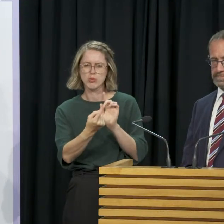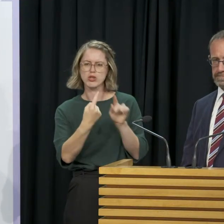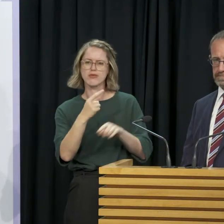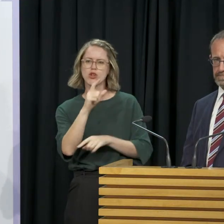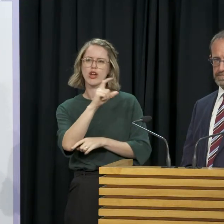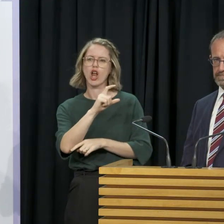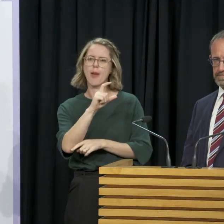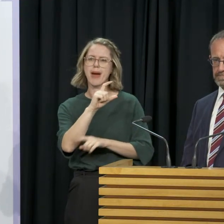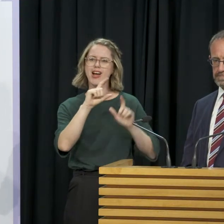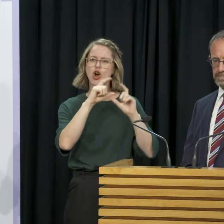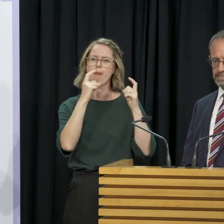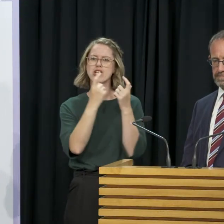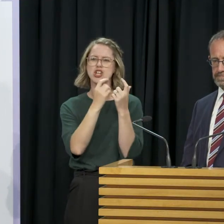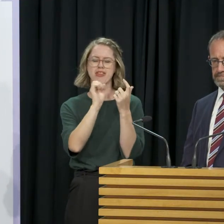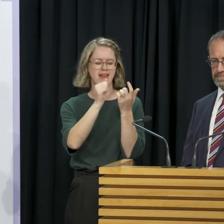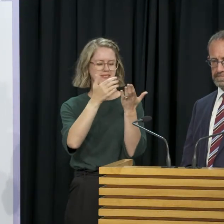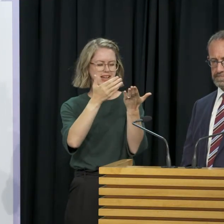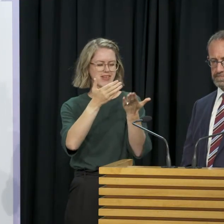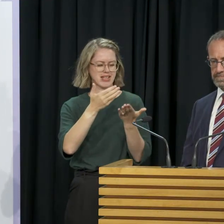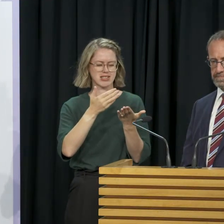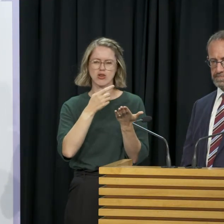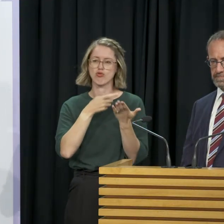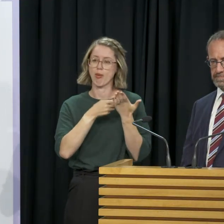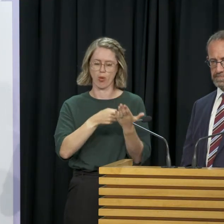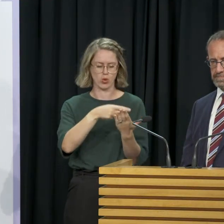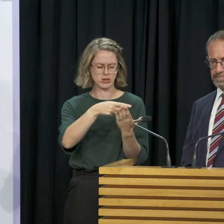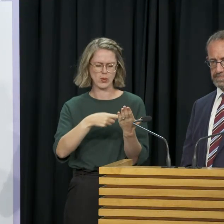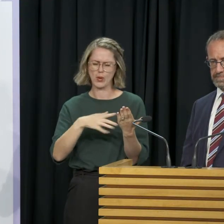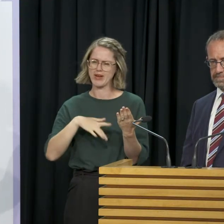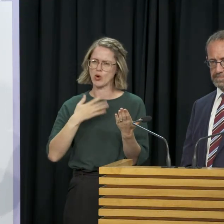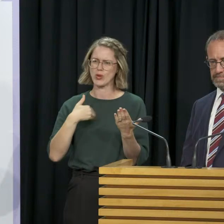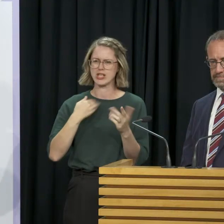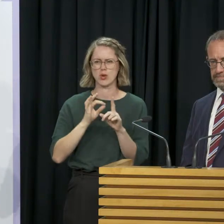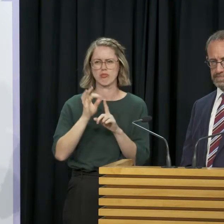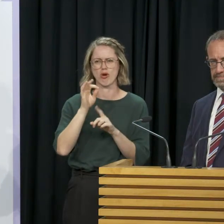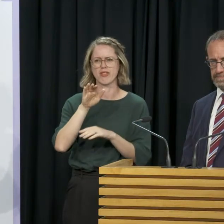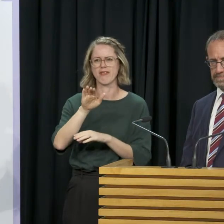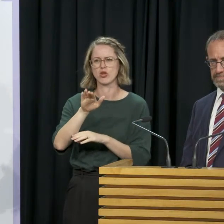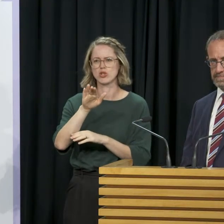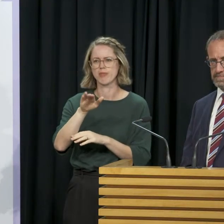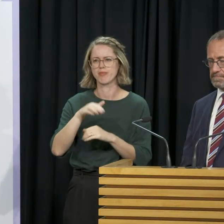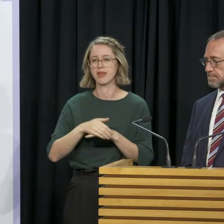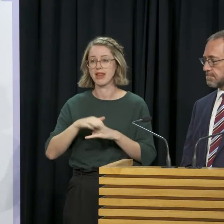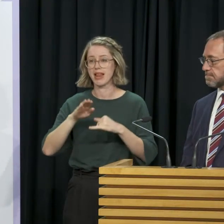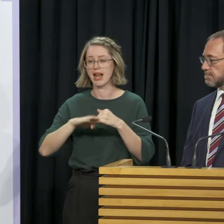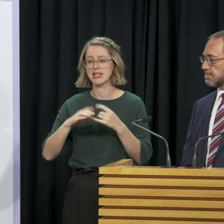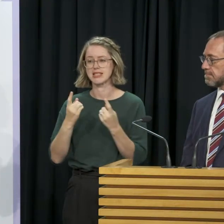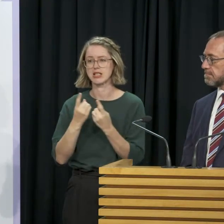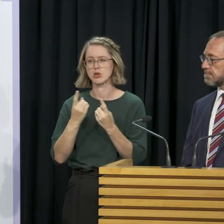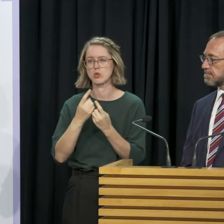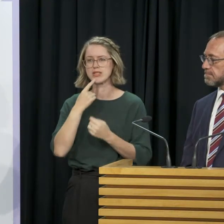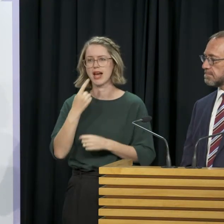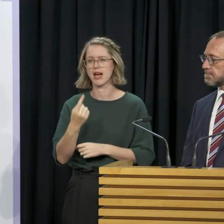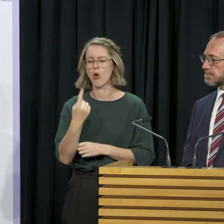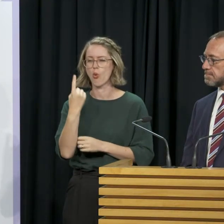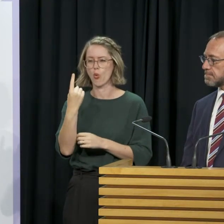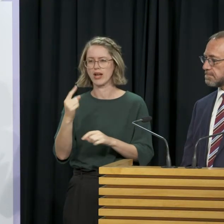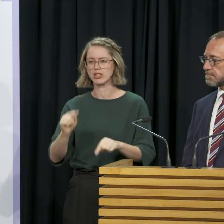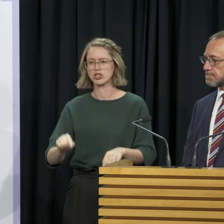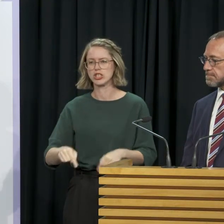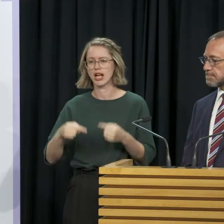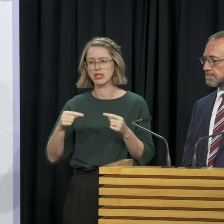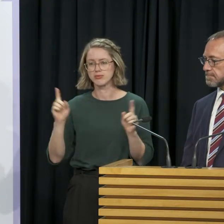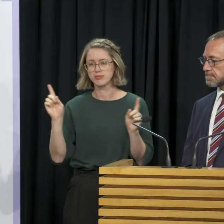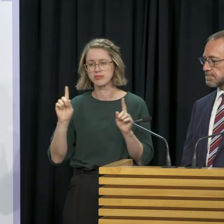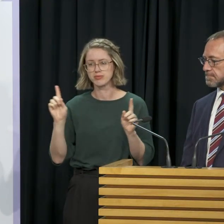obviously just received their draft report, and our view is that we have to do better in the future. The final thing I'd say is that one of the challenges